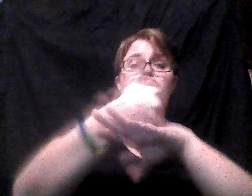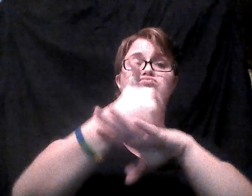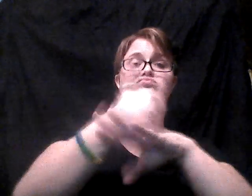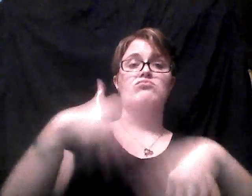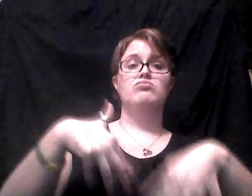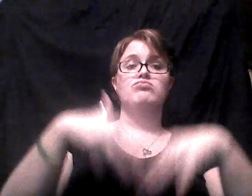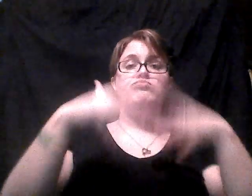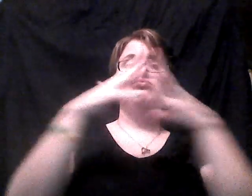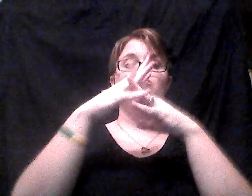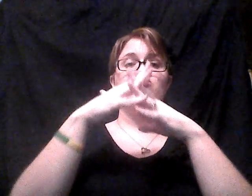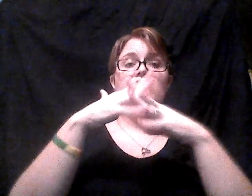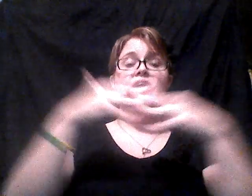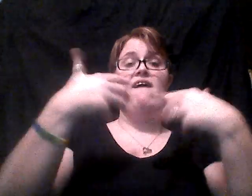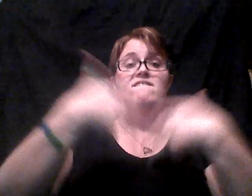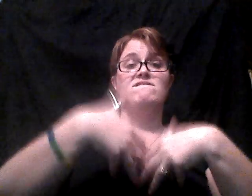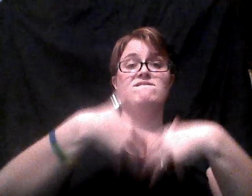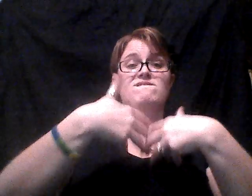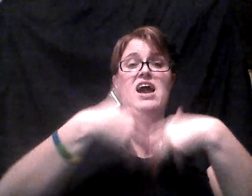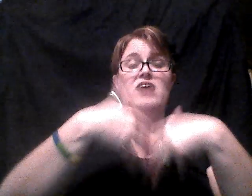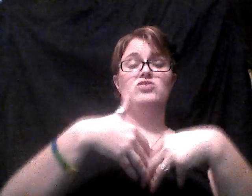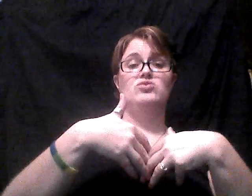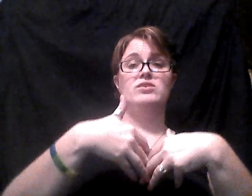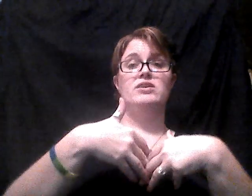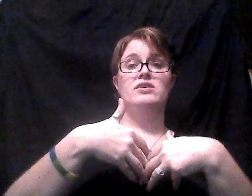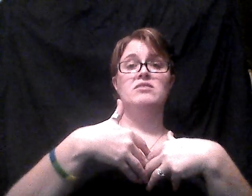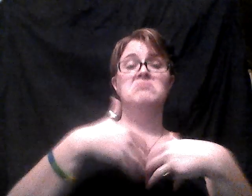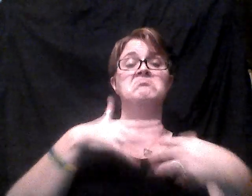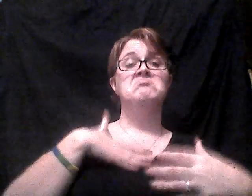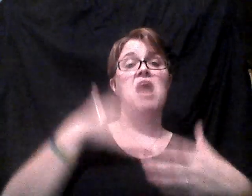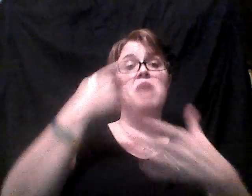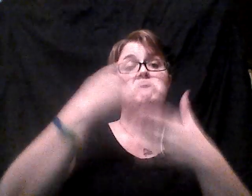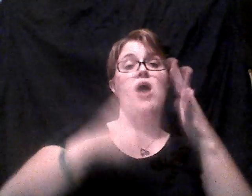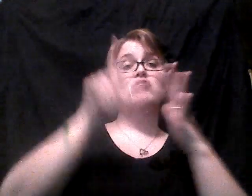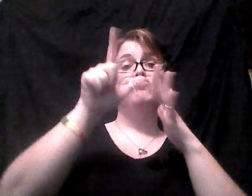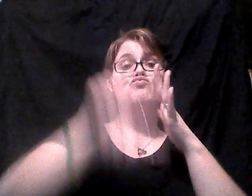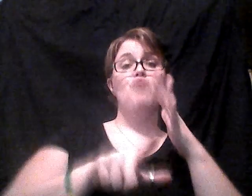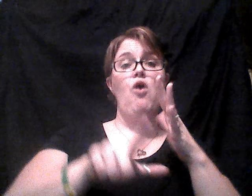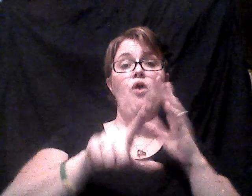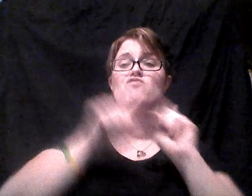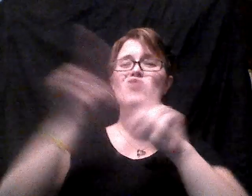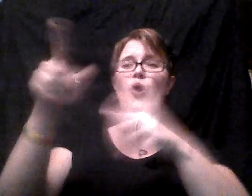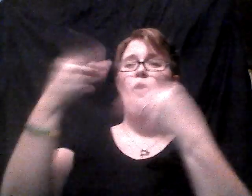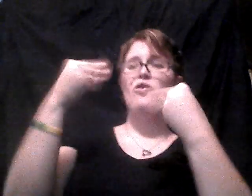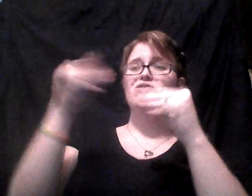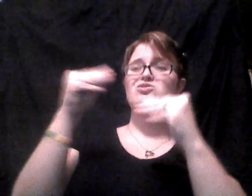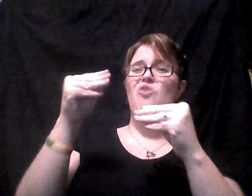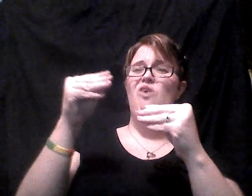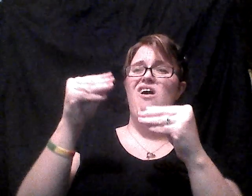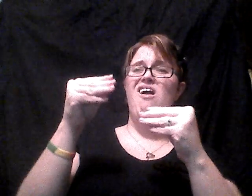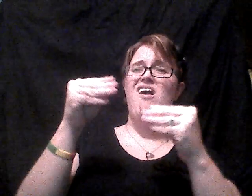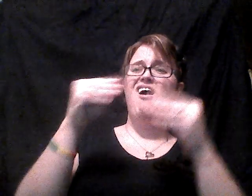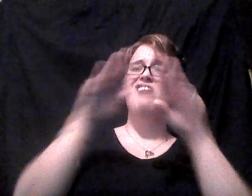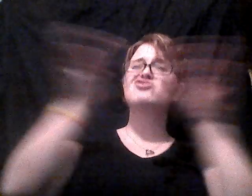whatever, the price is going to be ridiculously low. If you go to the store and there's 1 million kazoos, they're going to be like a penny each.